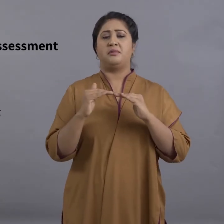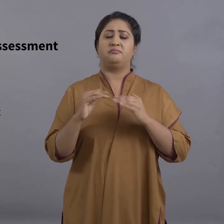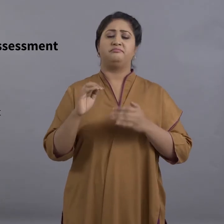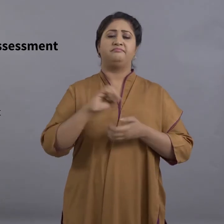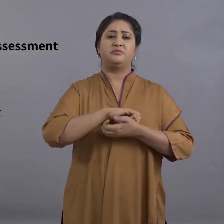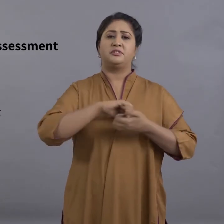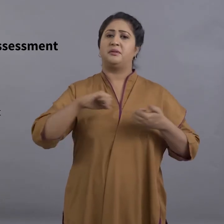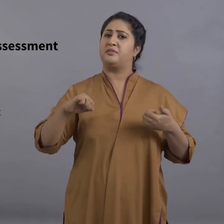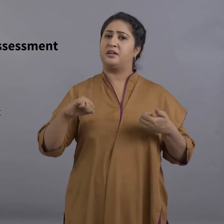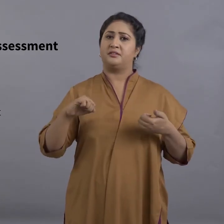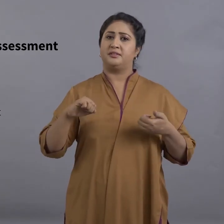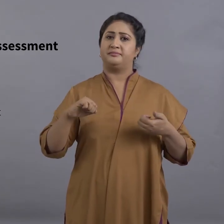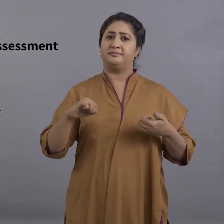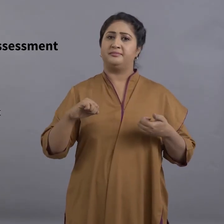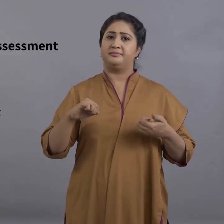student.